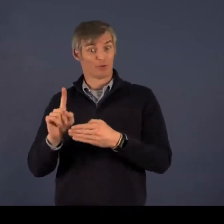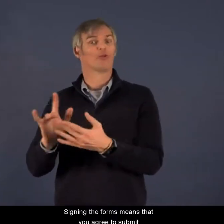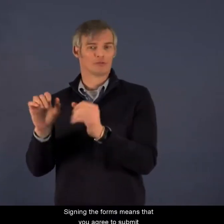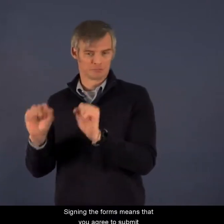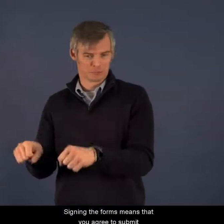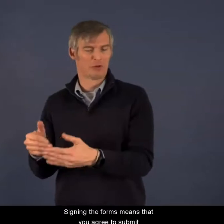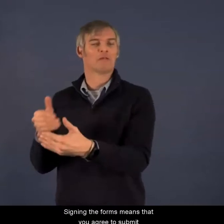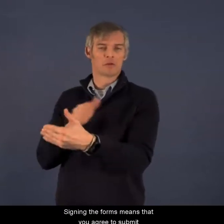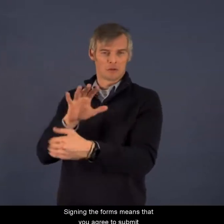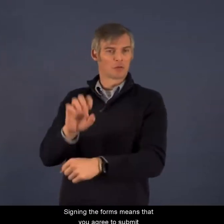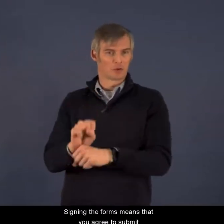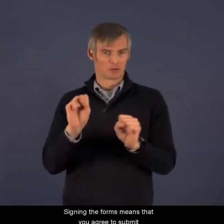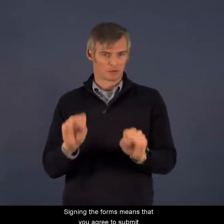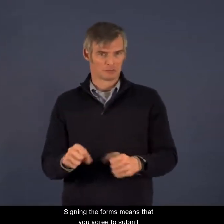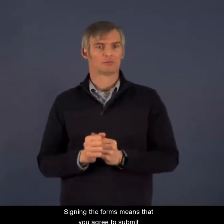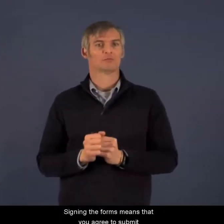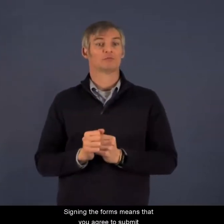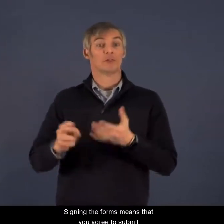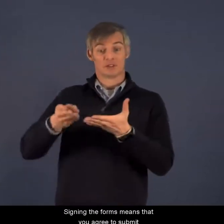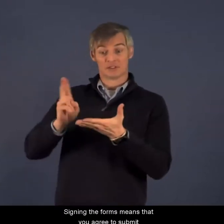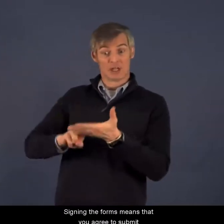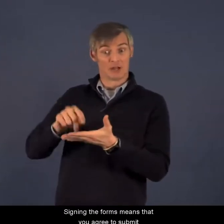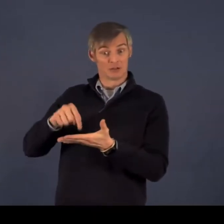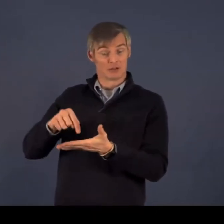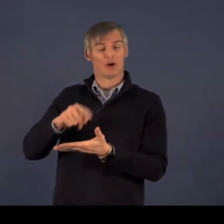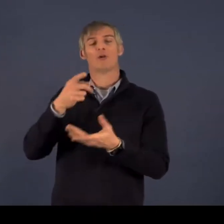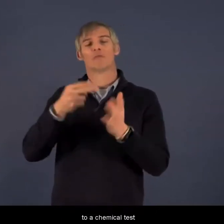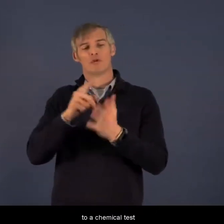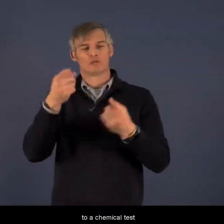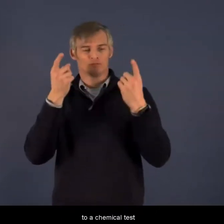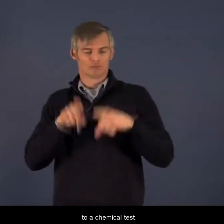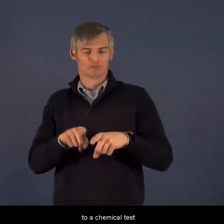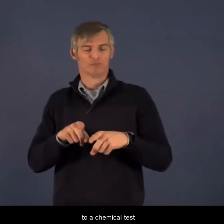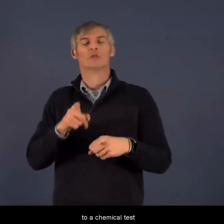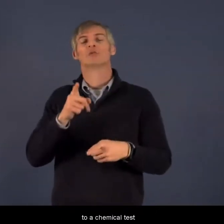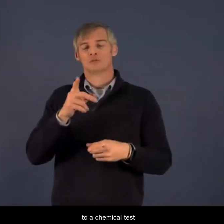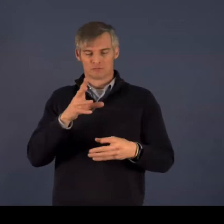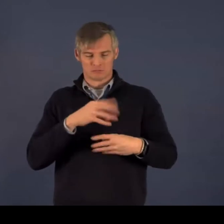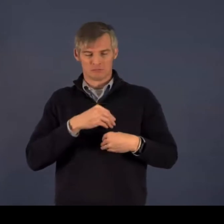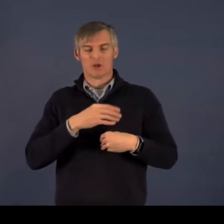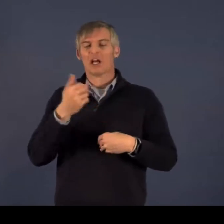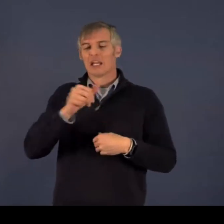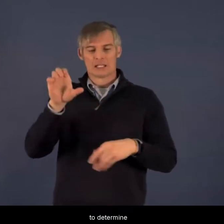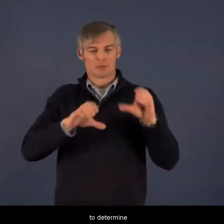Signing this form means that you agree to submit to a chemical test to